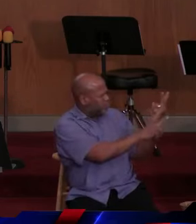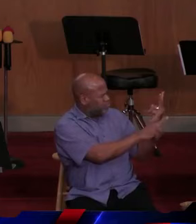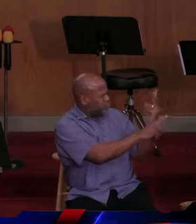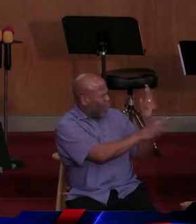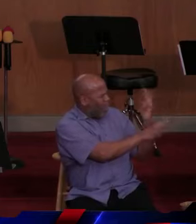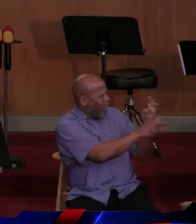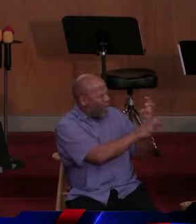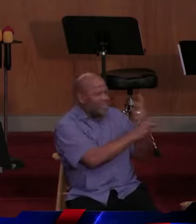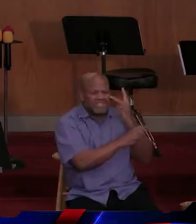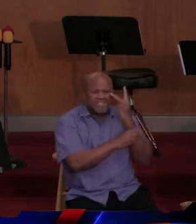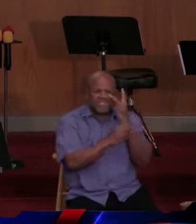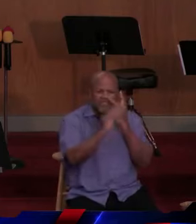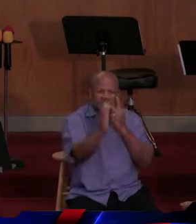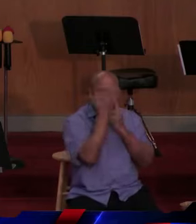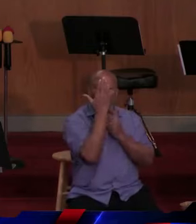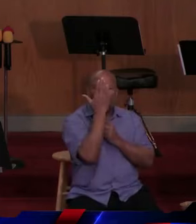them.